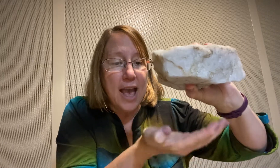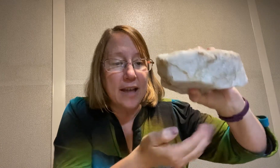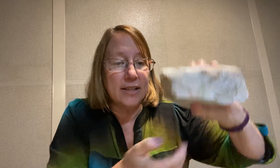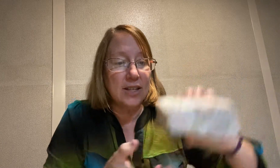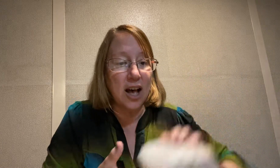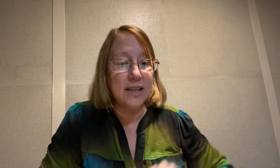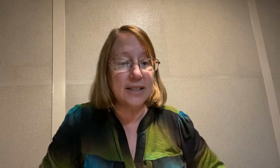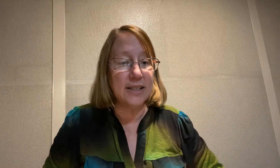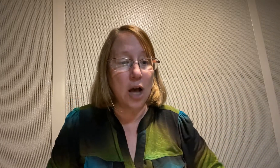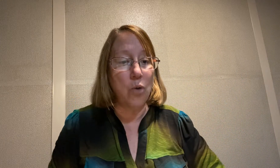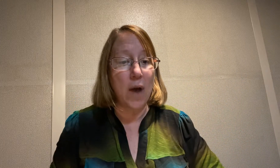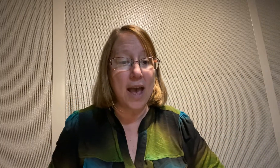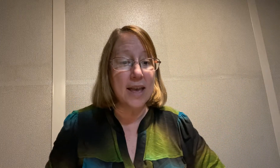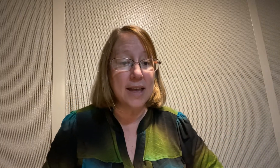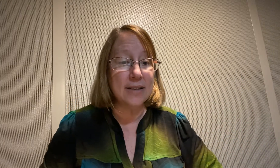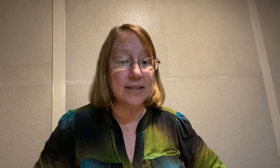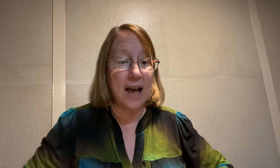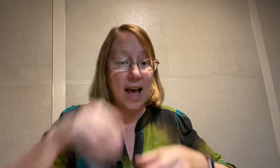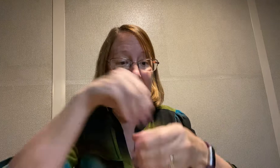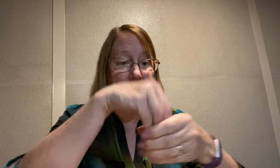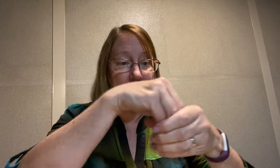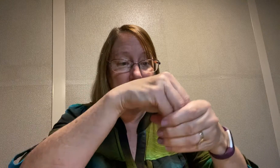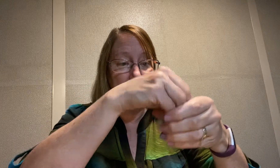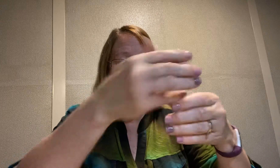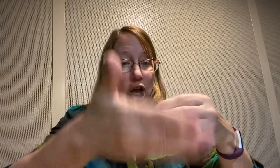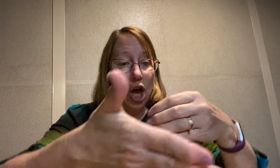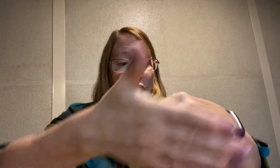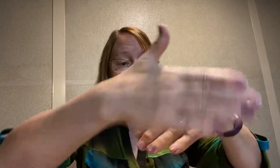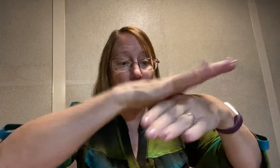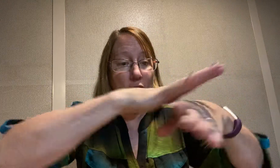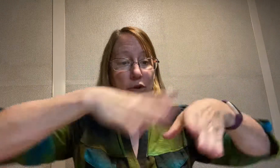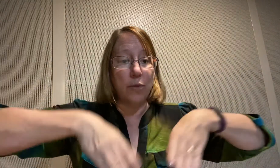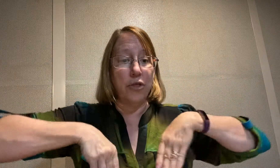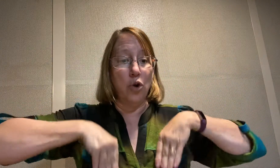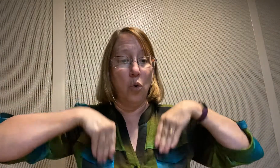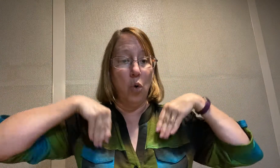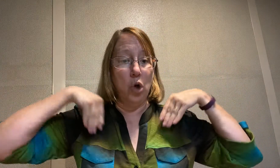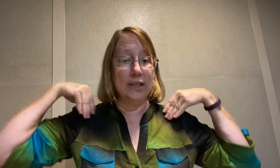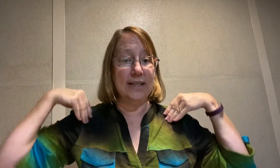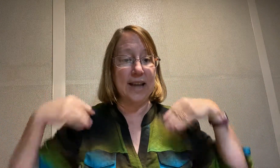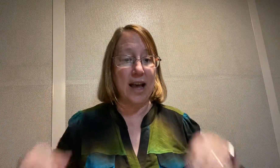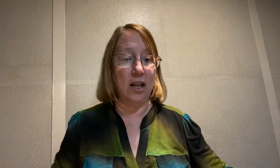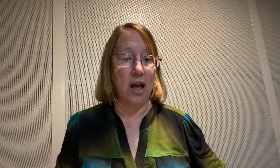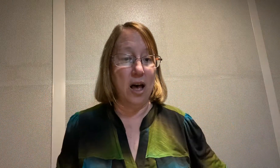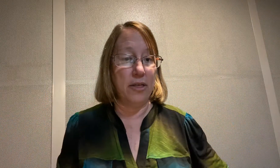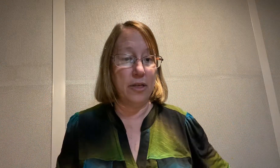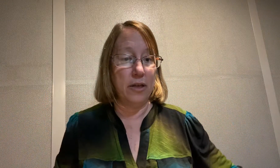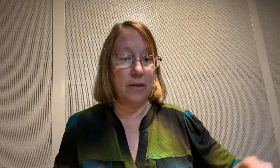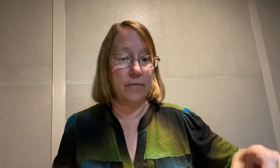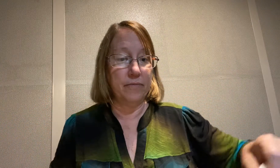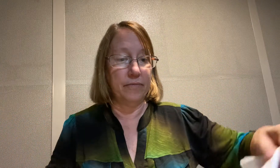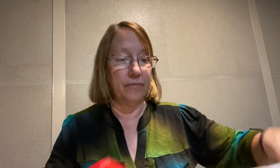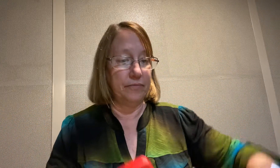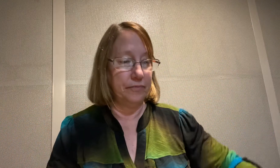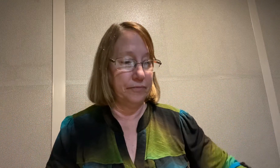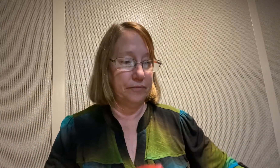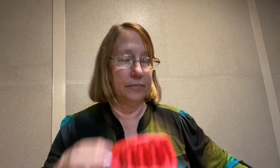and tucked away inside, covered with an old sackcloth,